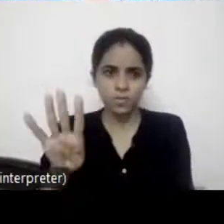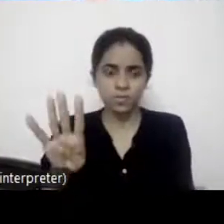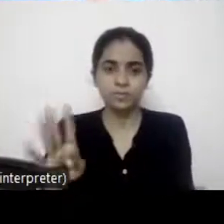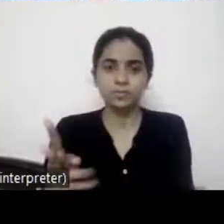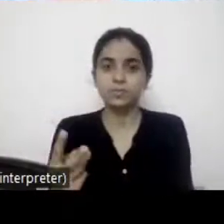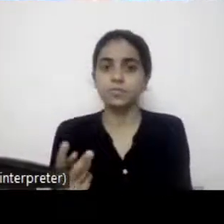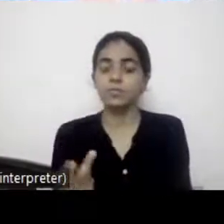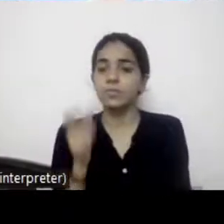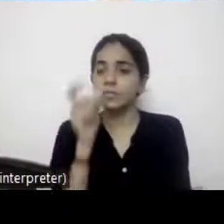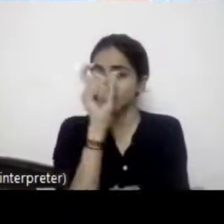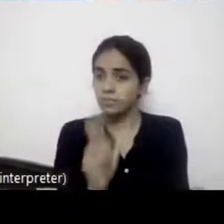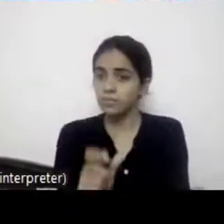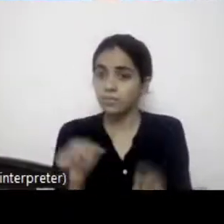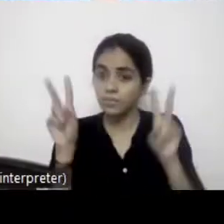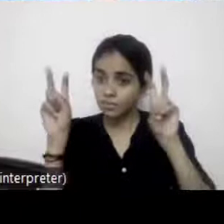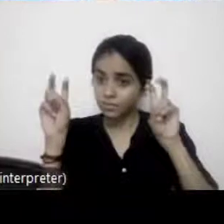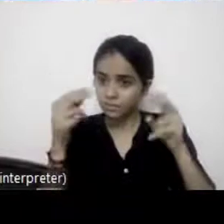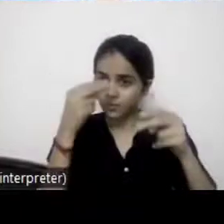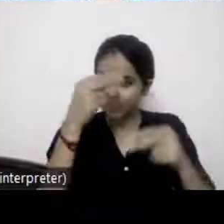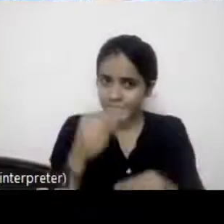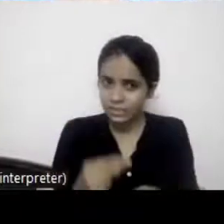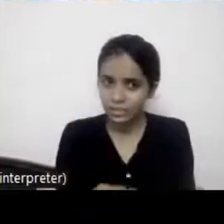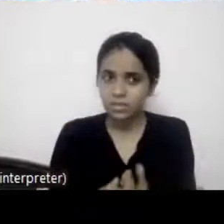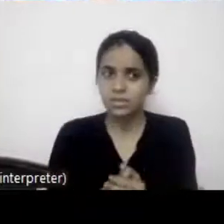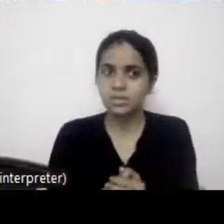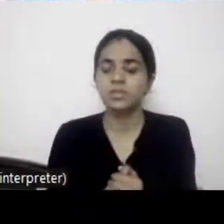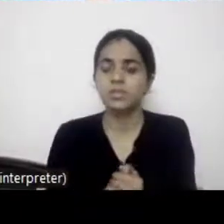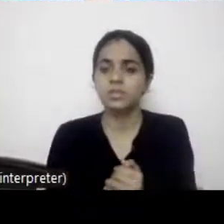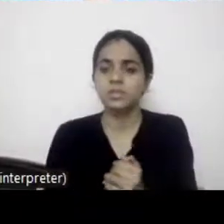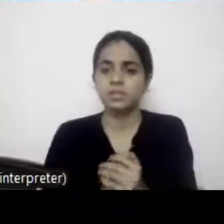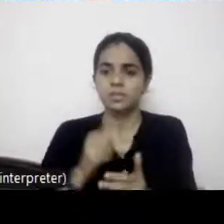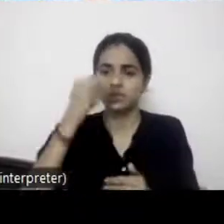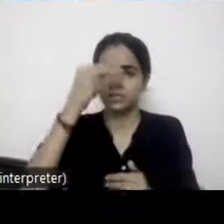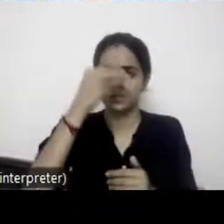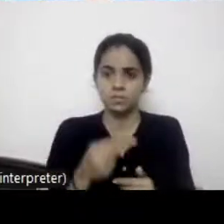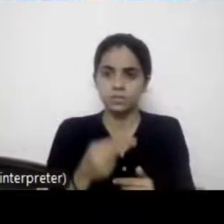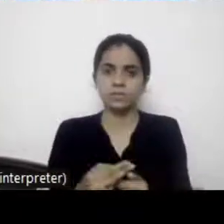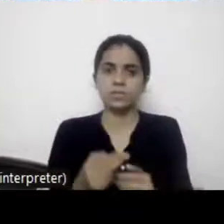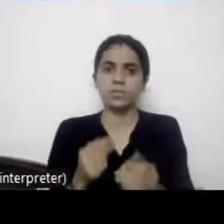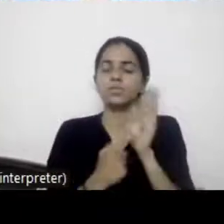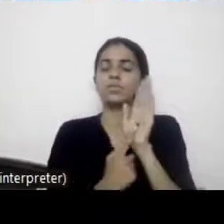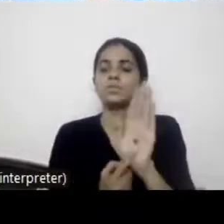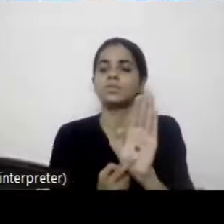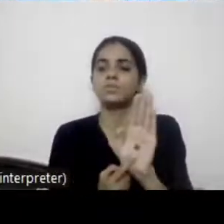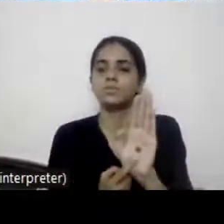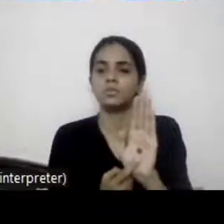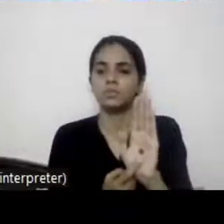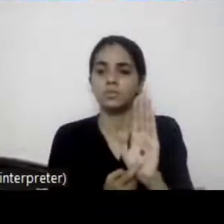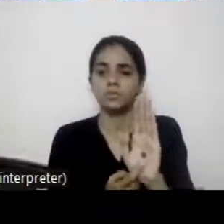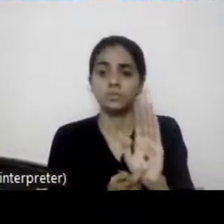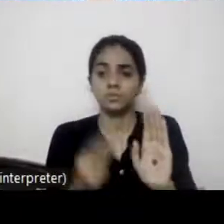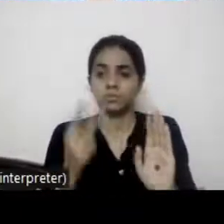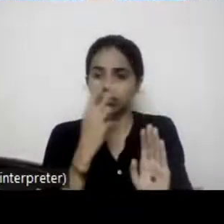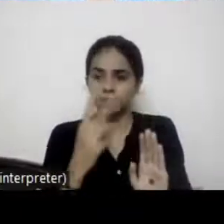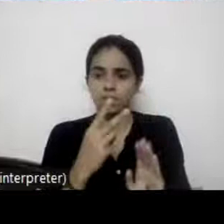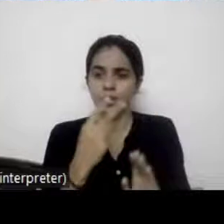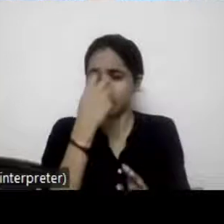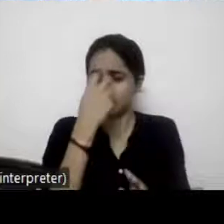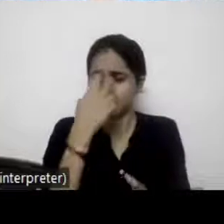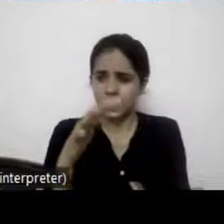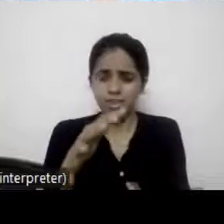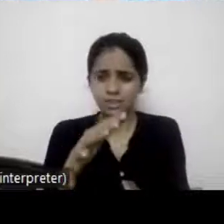femininity has a very common kind of thematic structure when it is represented in the film. You would see a blind